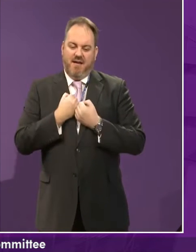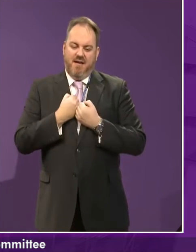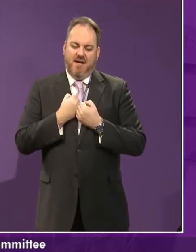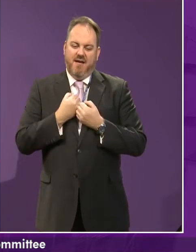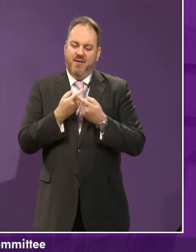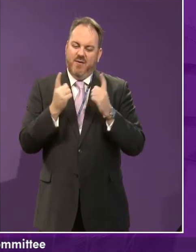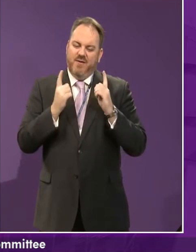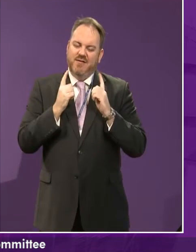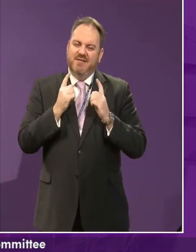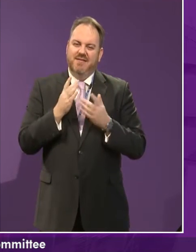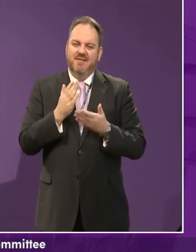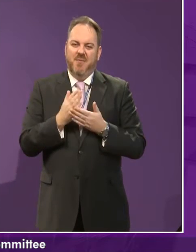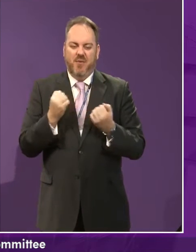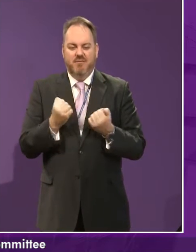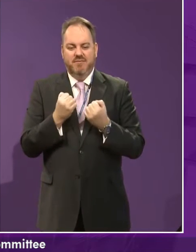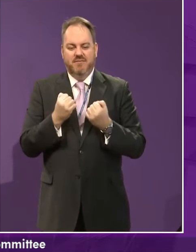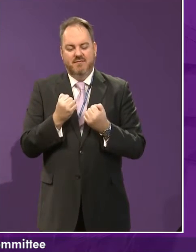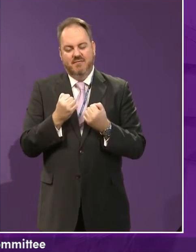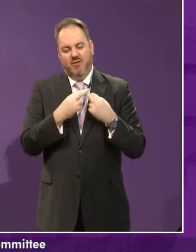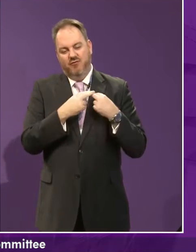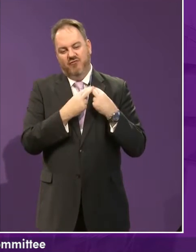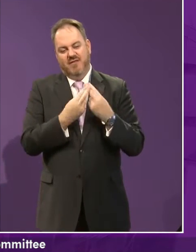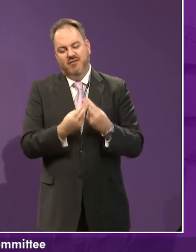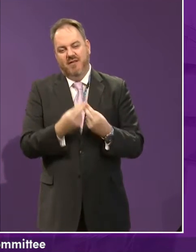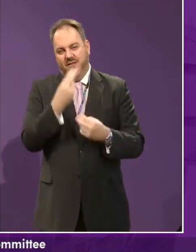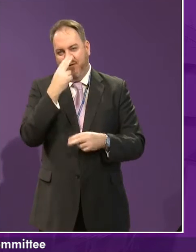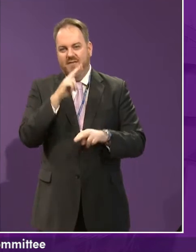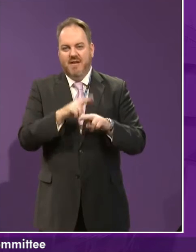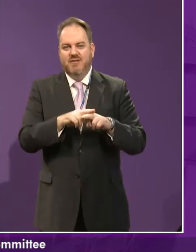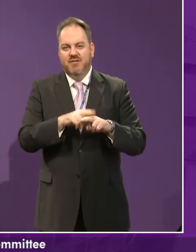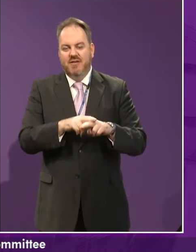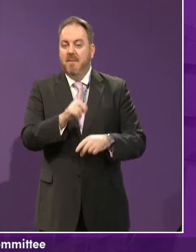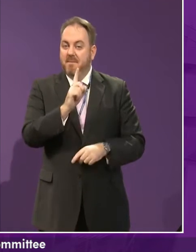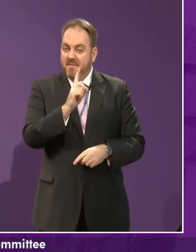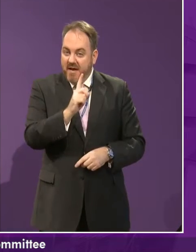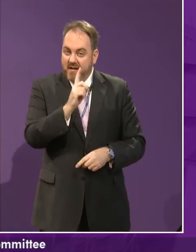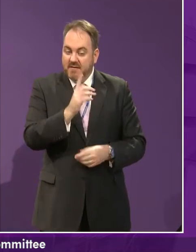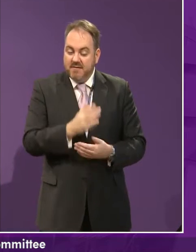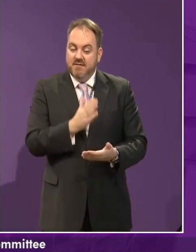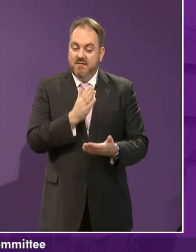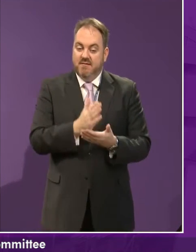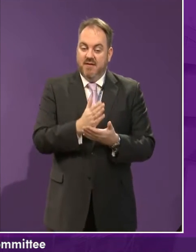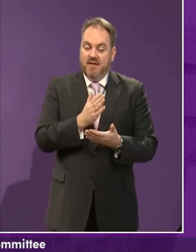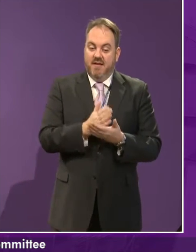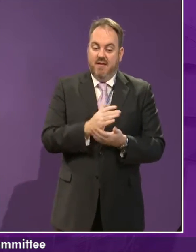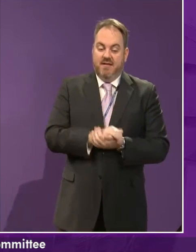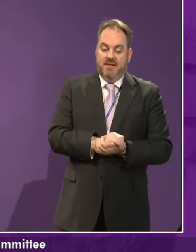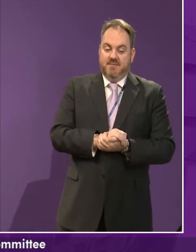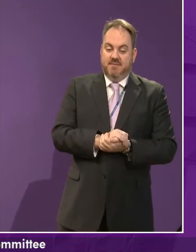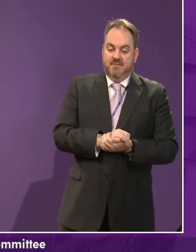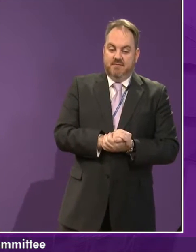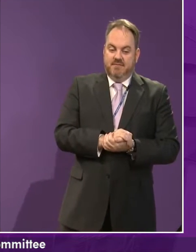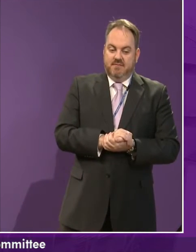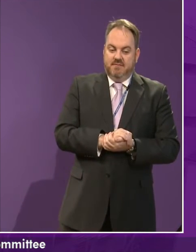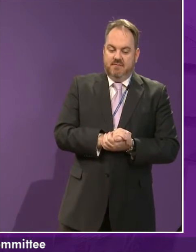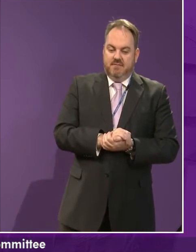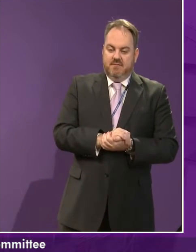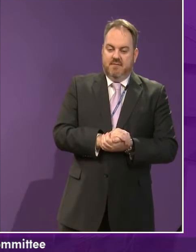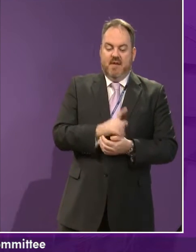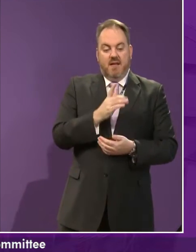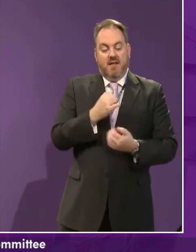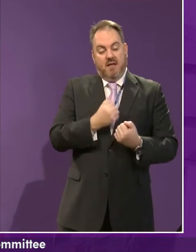there are different courses. There's a variety and perhaps an